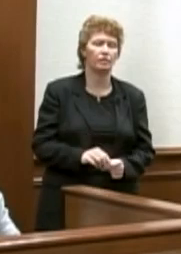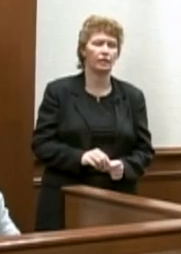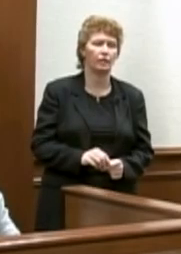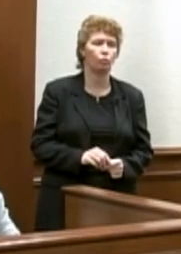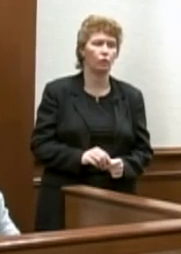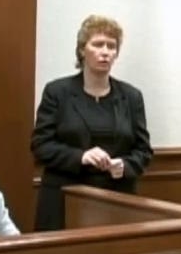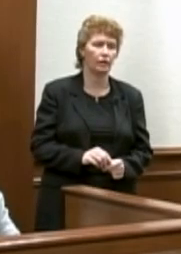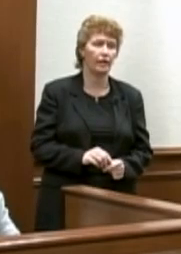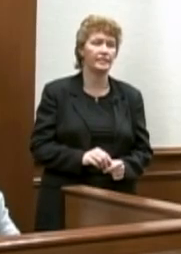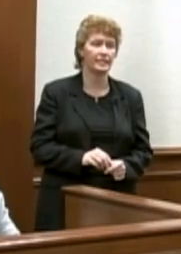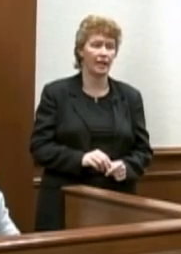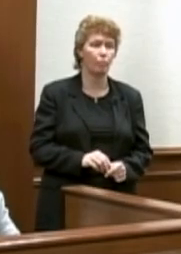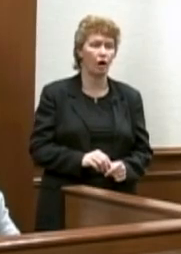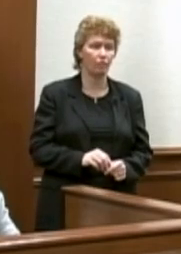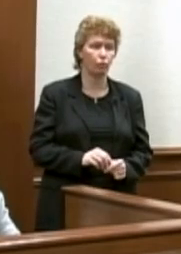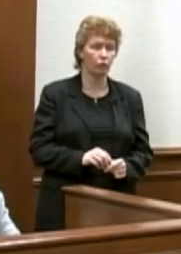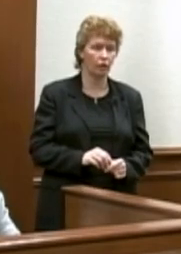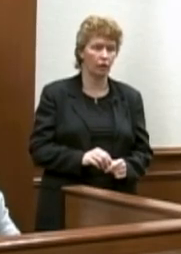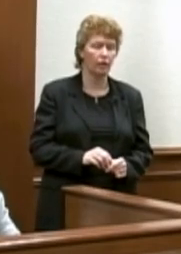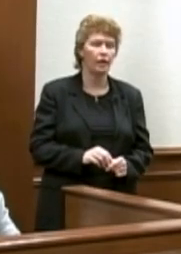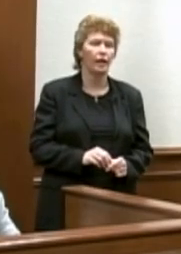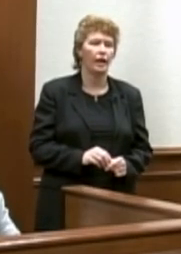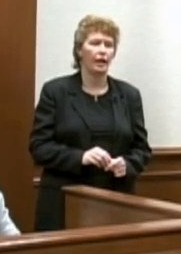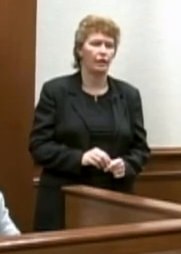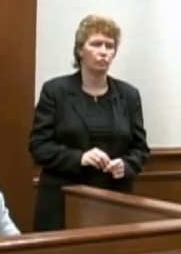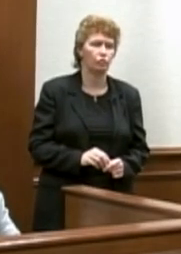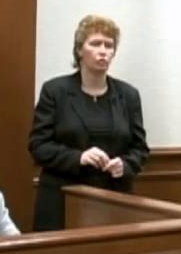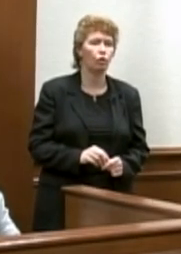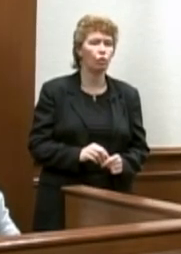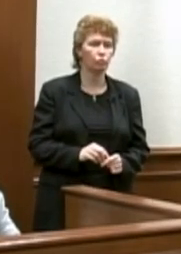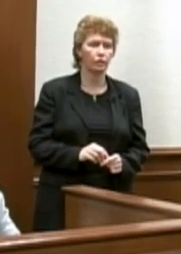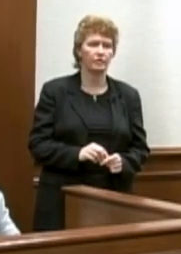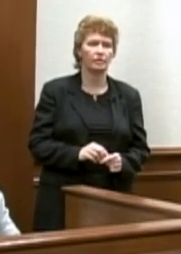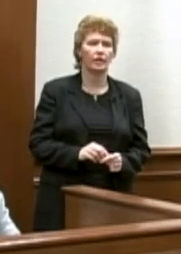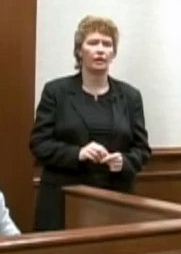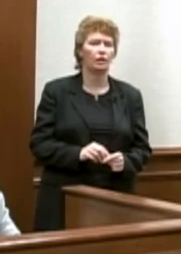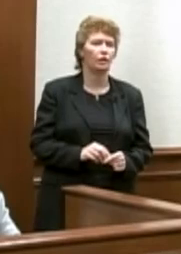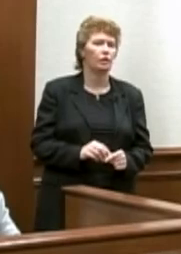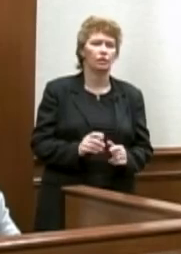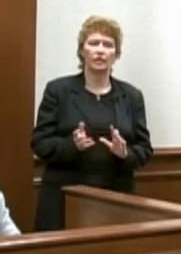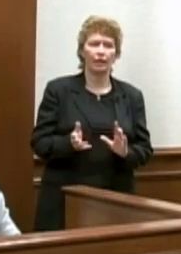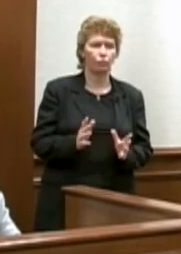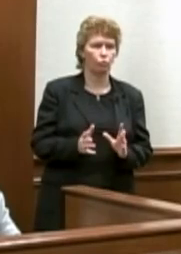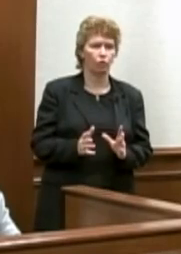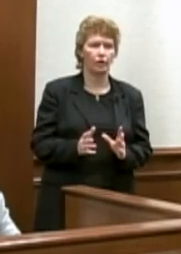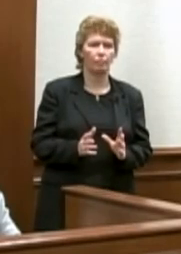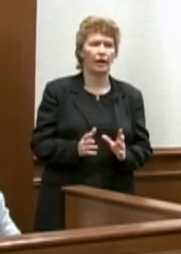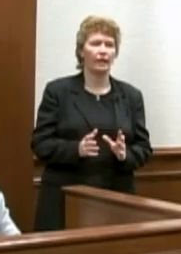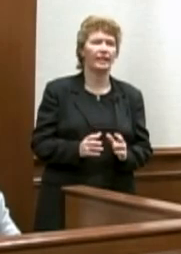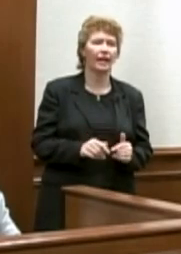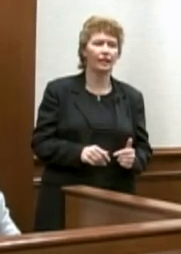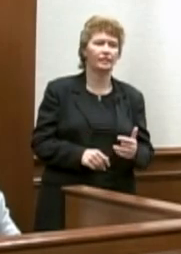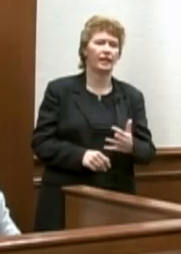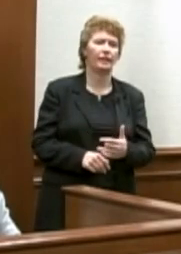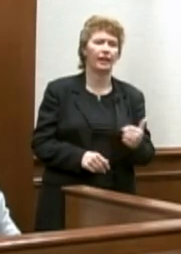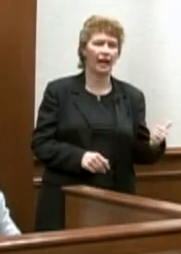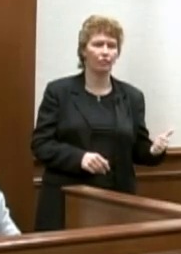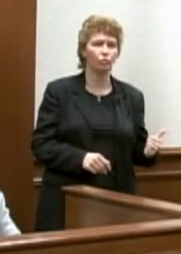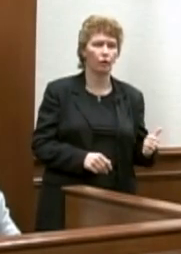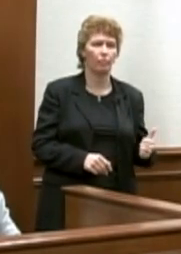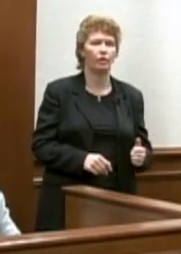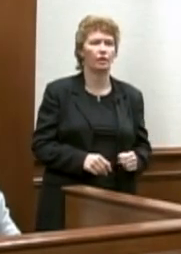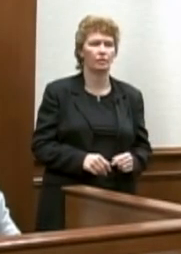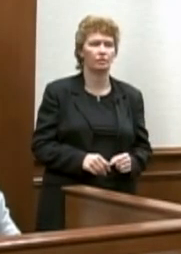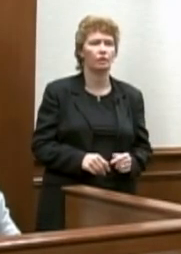Chris about taking Kelly's name off the will. And she told Chris that didn't have to worry about Kelly taking the